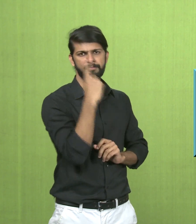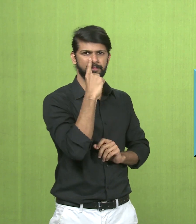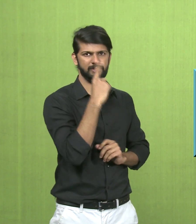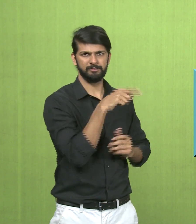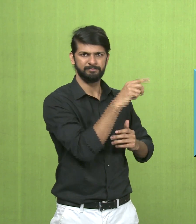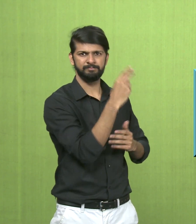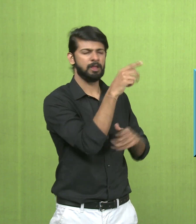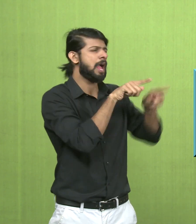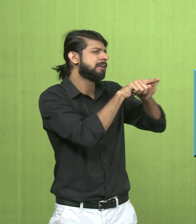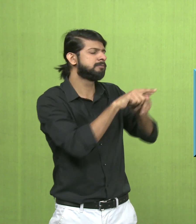is an inspiration.